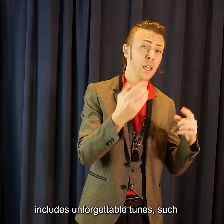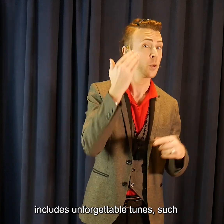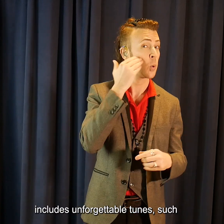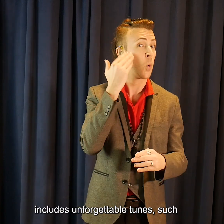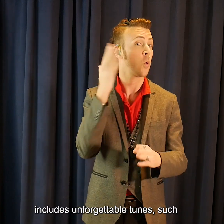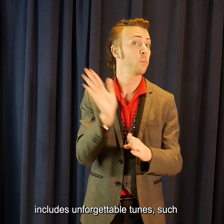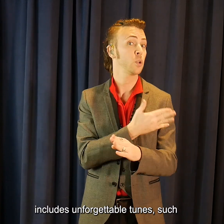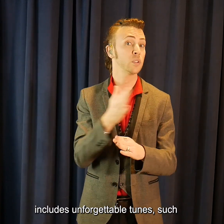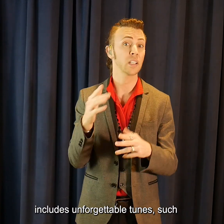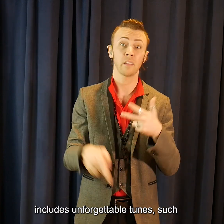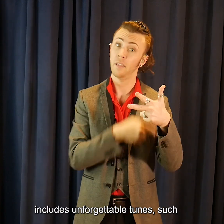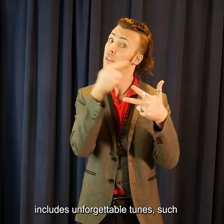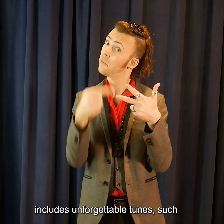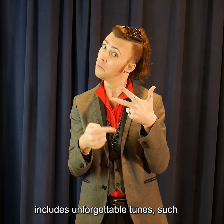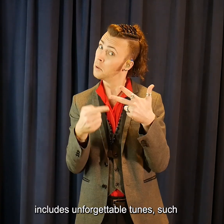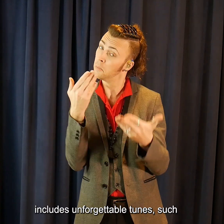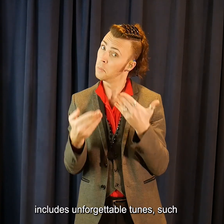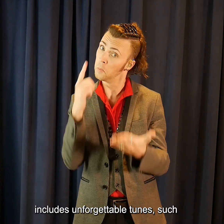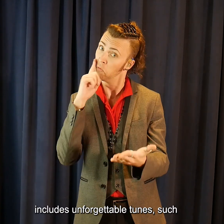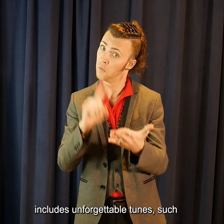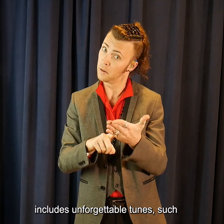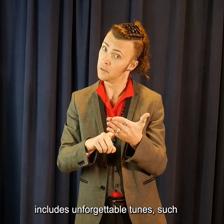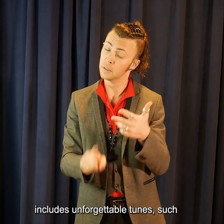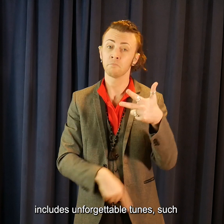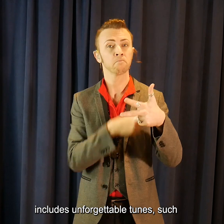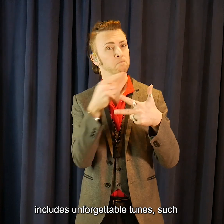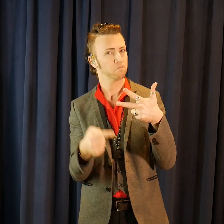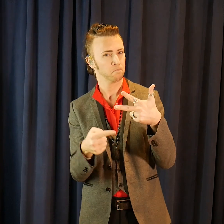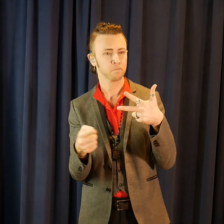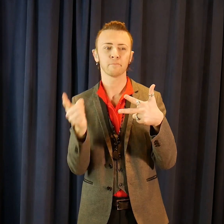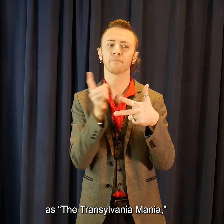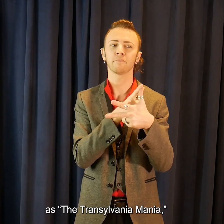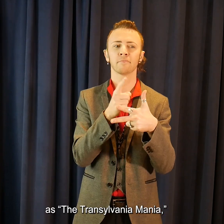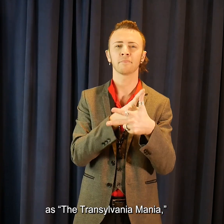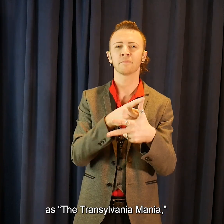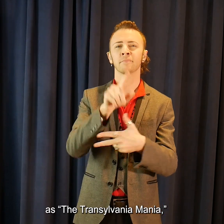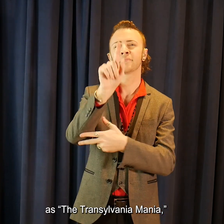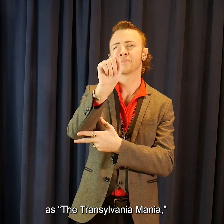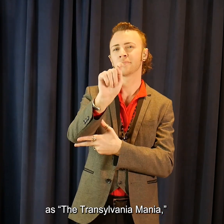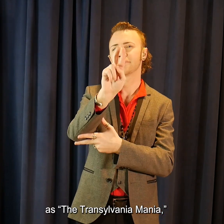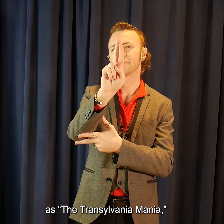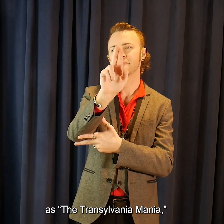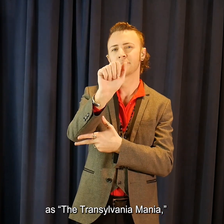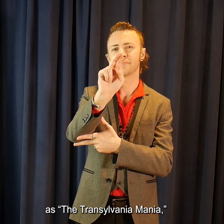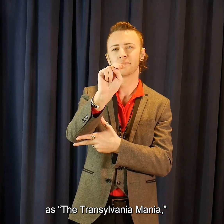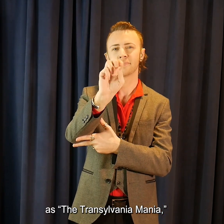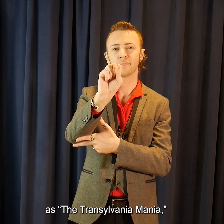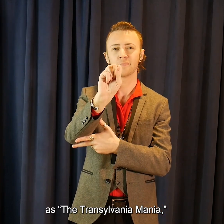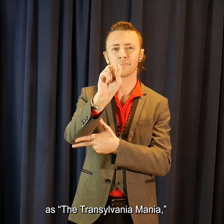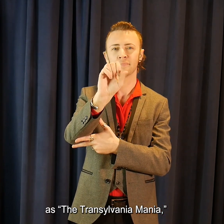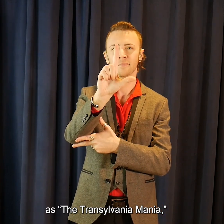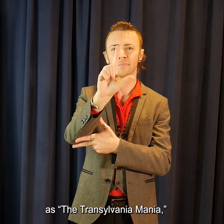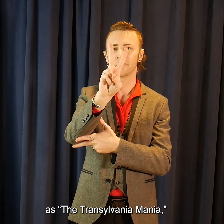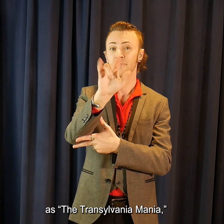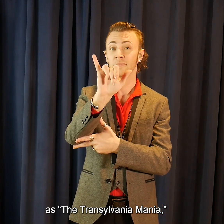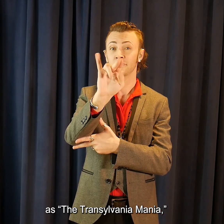includes unforgettable tunes such as the